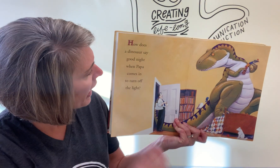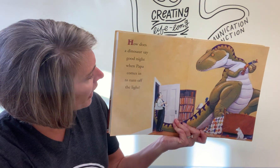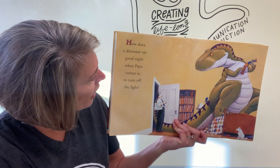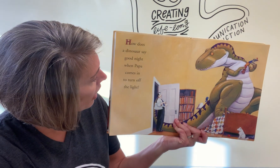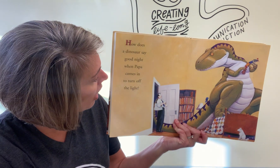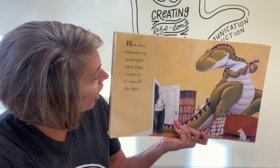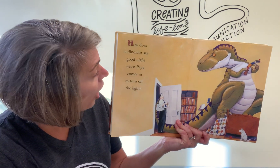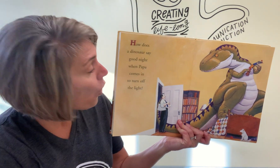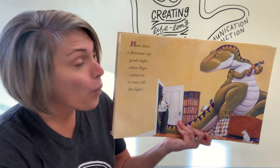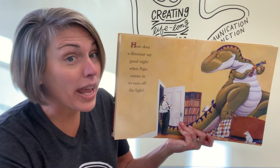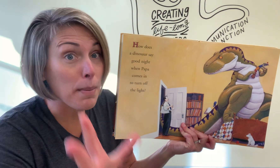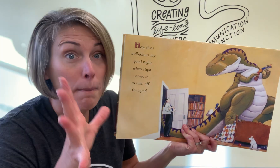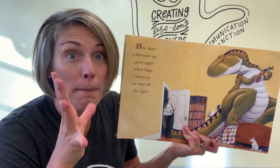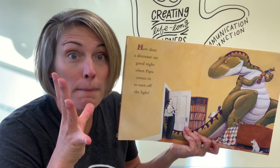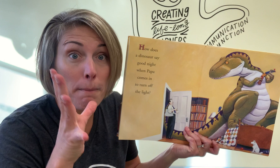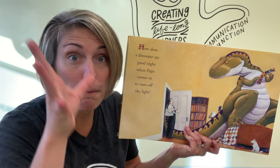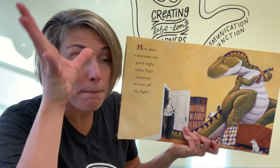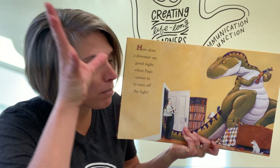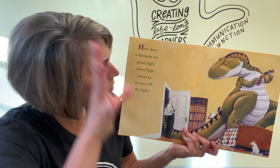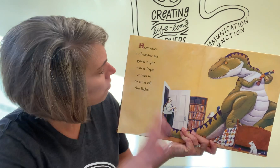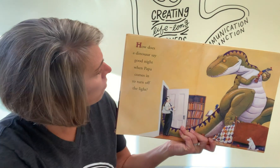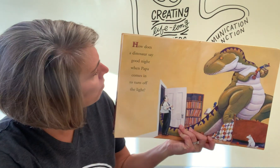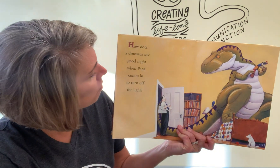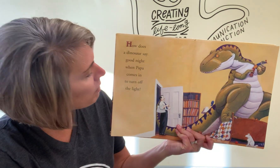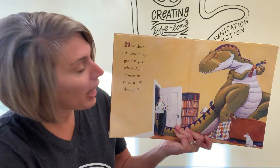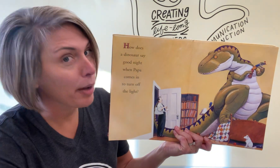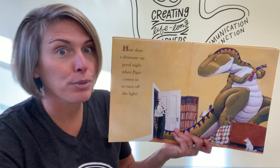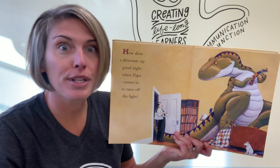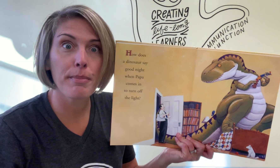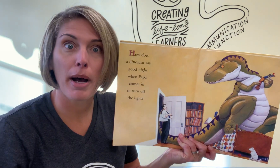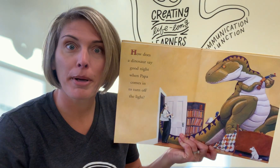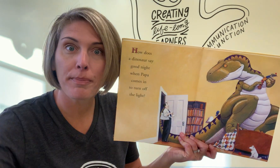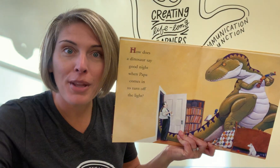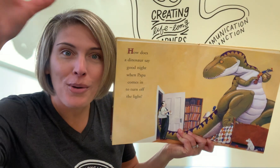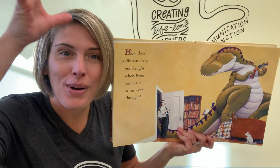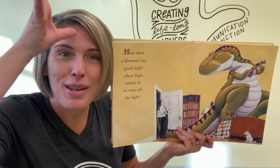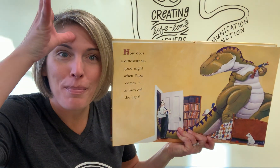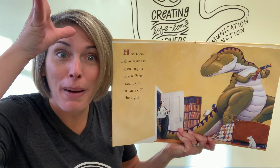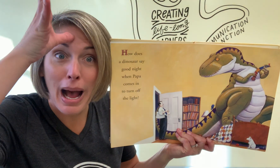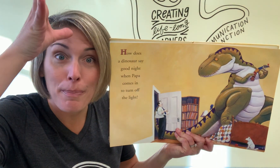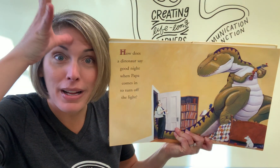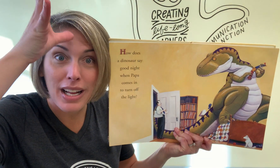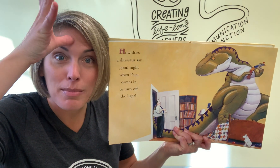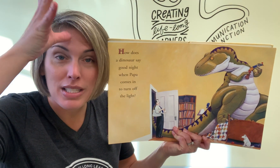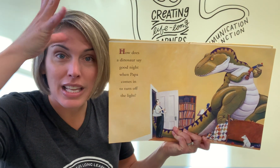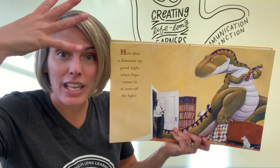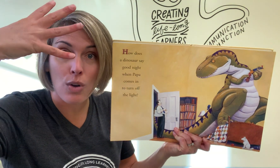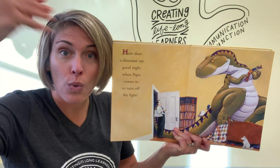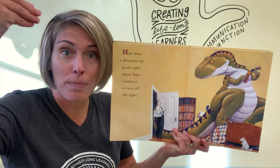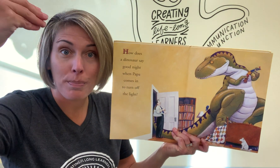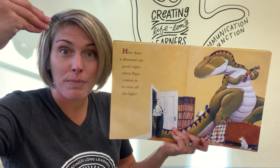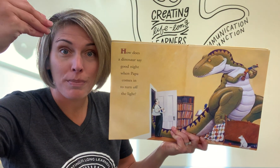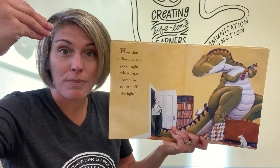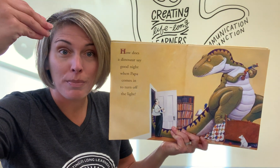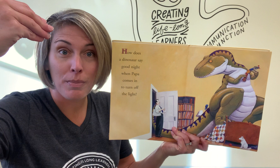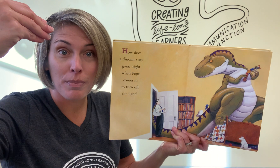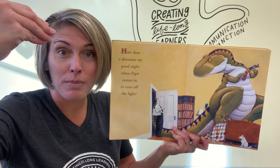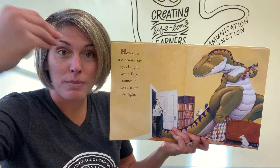night when, I almost said mama, when Papa comes in, whoop, to